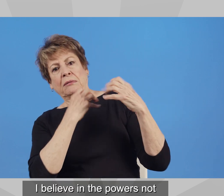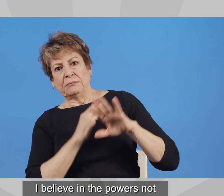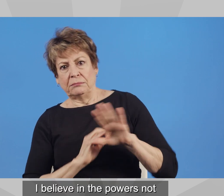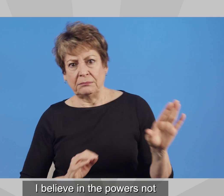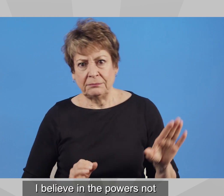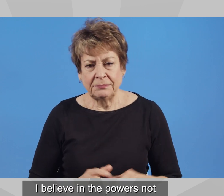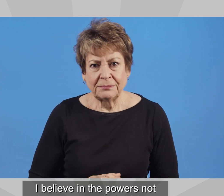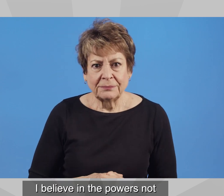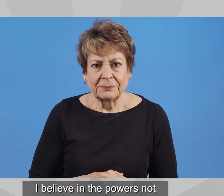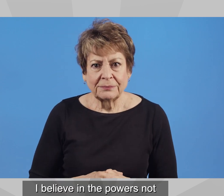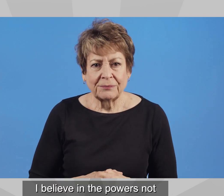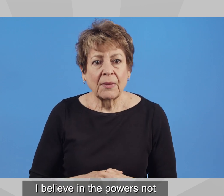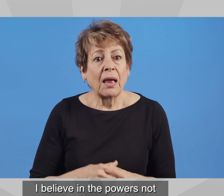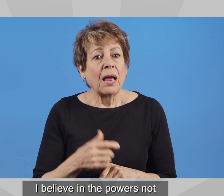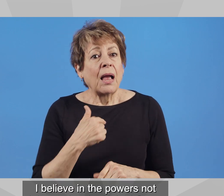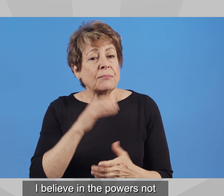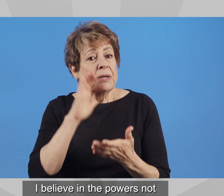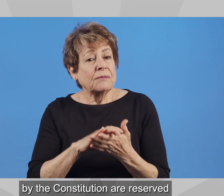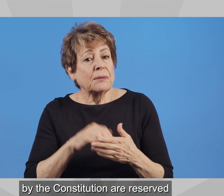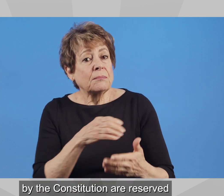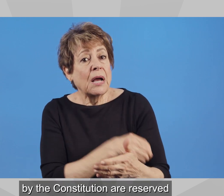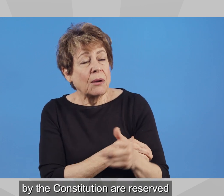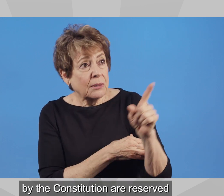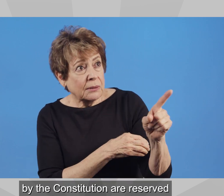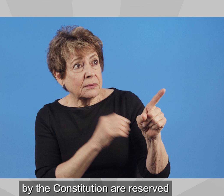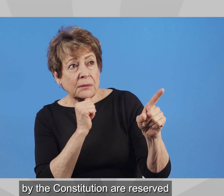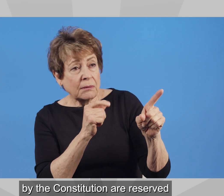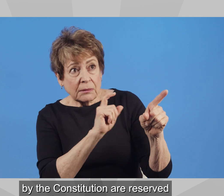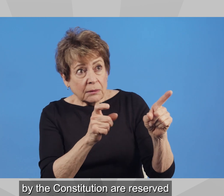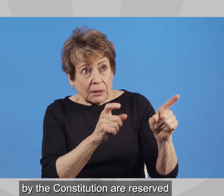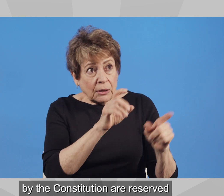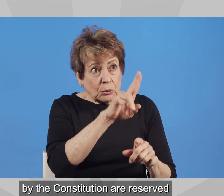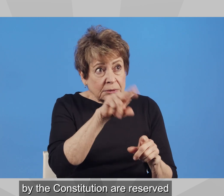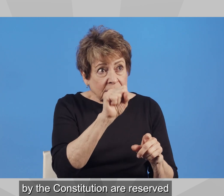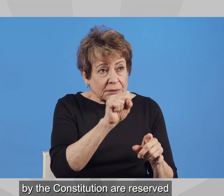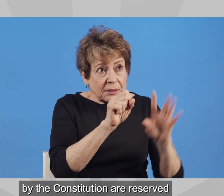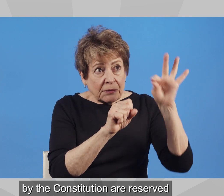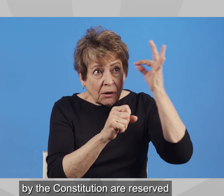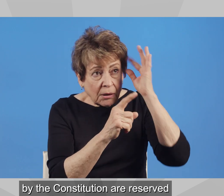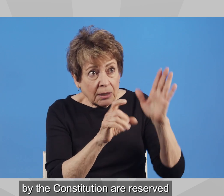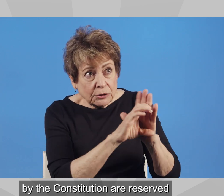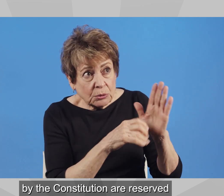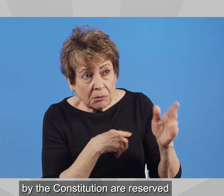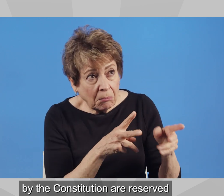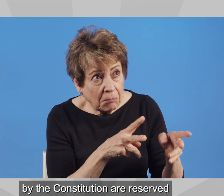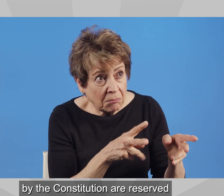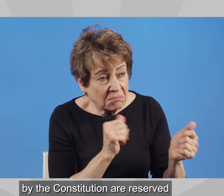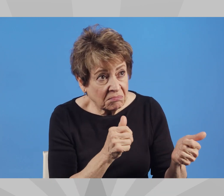I believe in the powers not delegated to the United States by the Constitution are reserved to the states